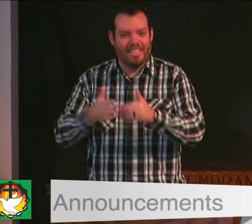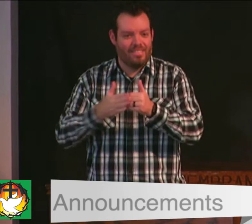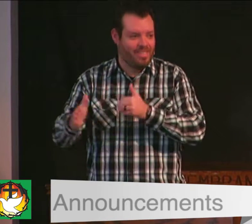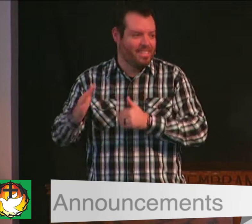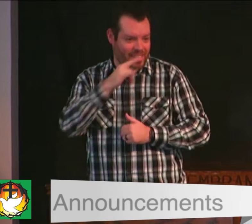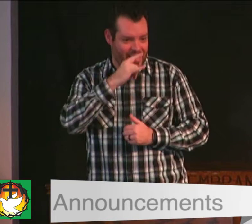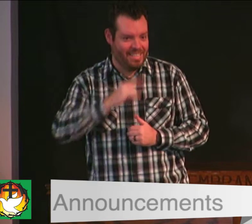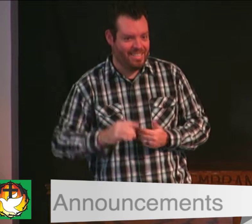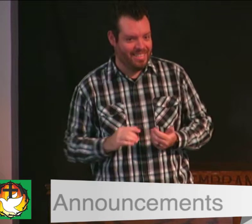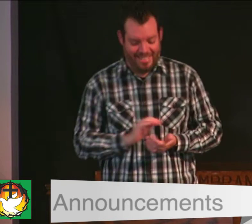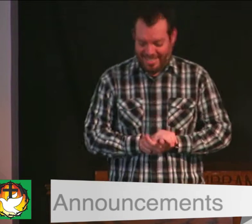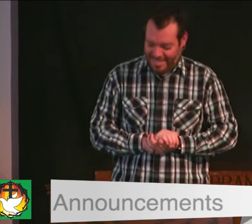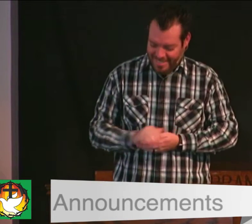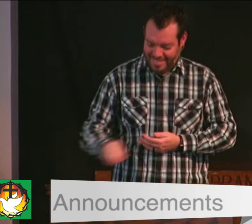leave the rest to the kids.